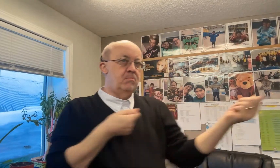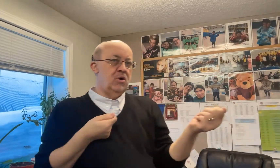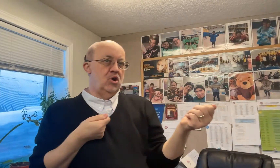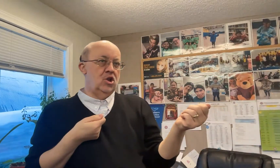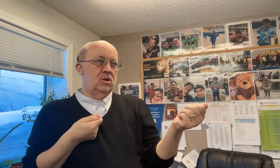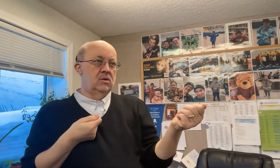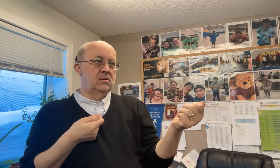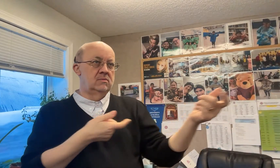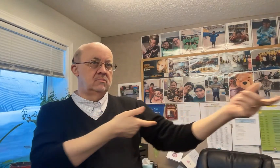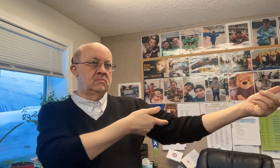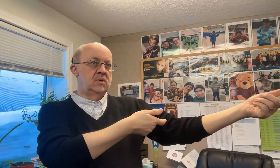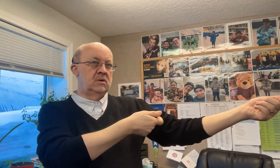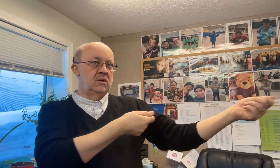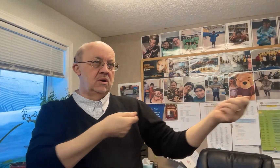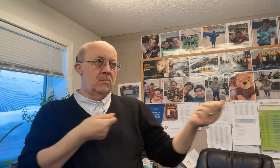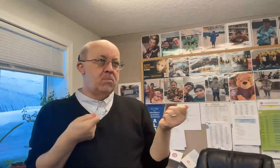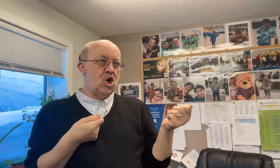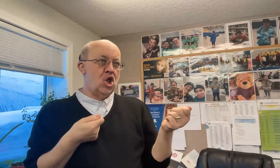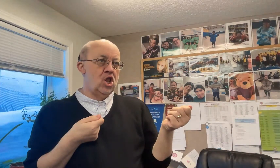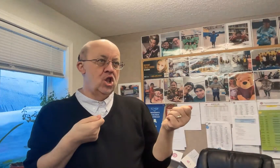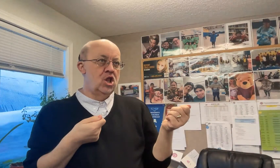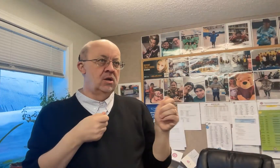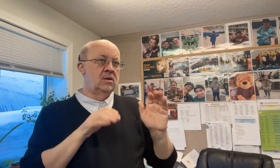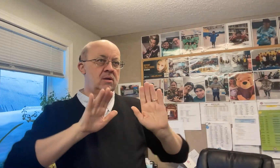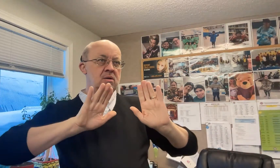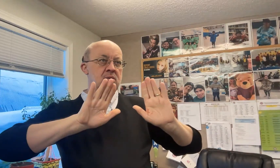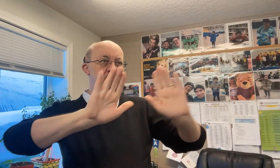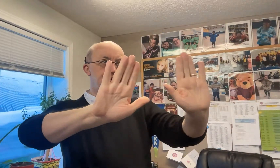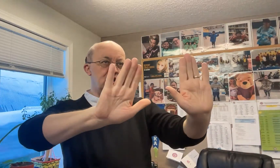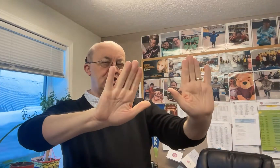Pull. Pull. Push.